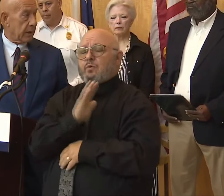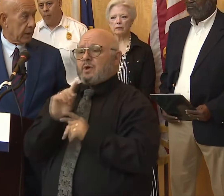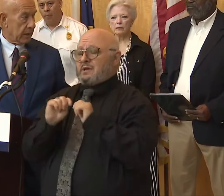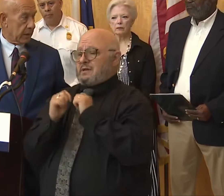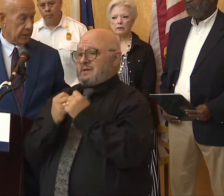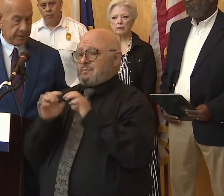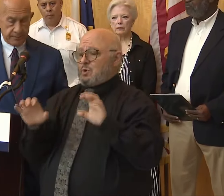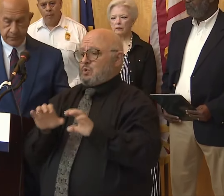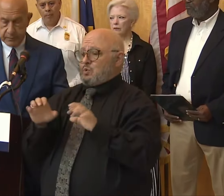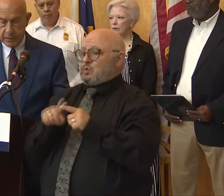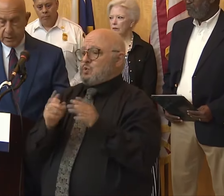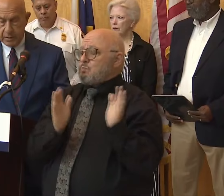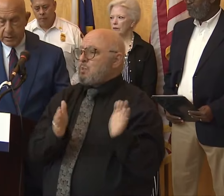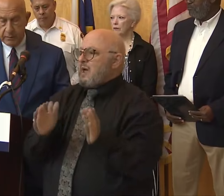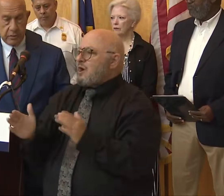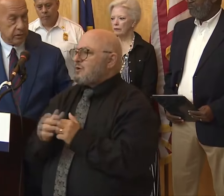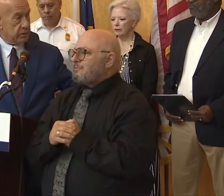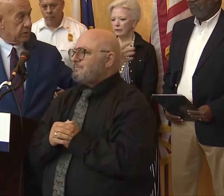it.